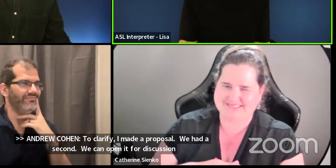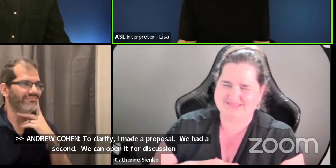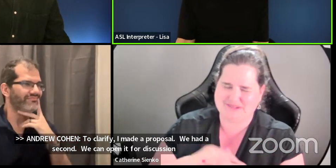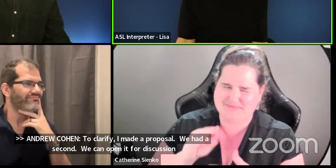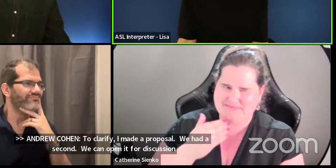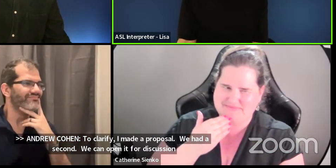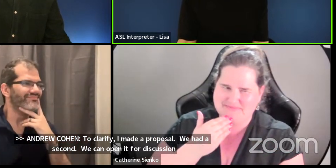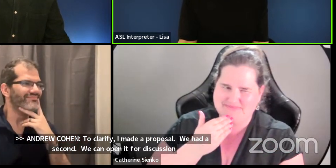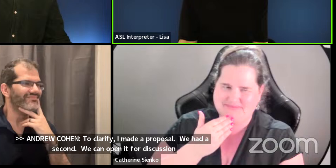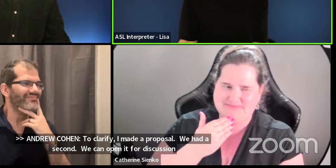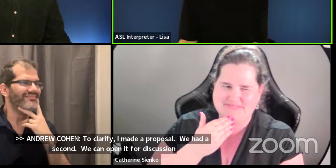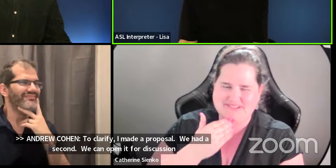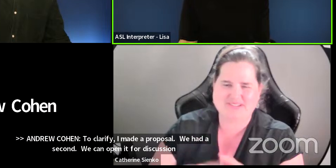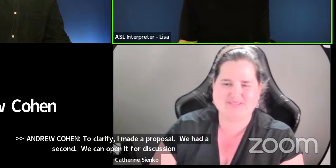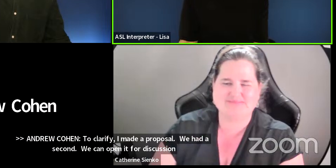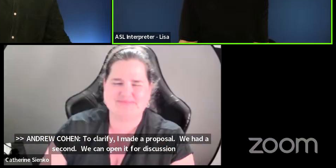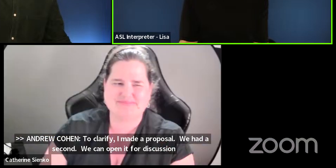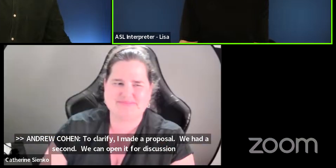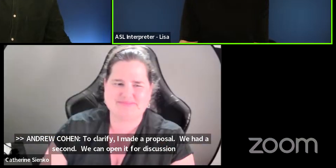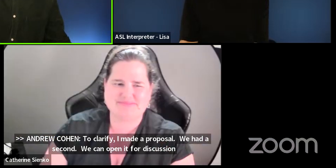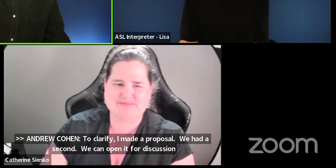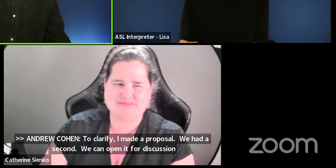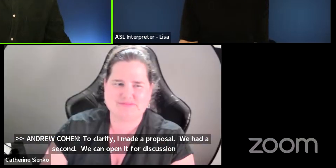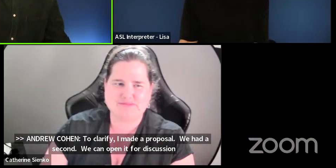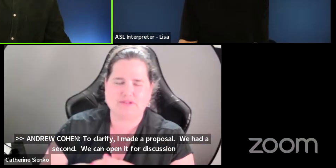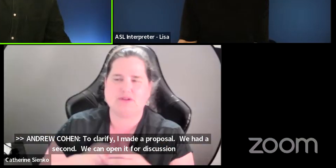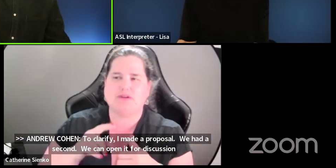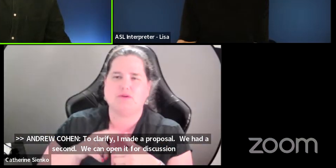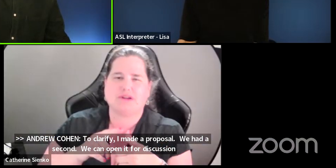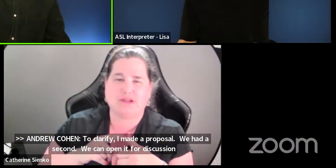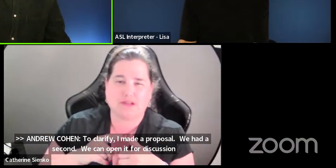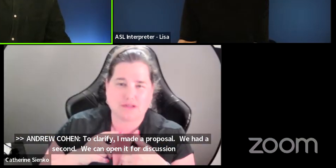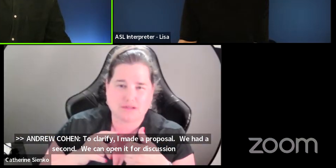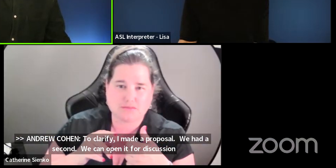anyway, but you can proceed as you wish. Thank you.